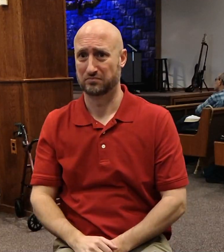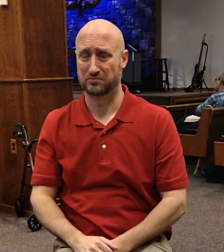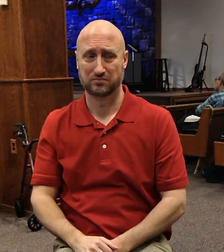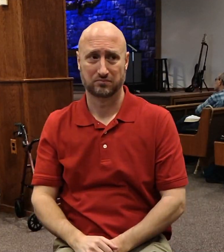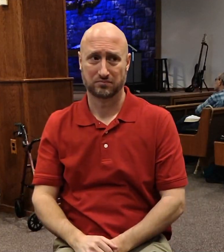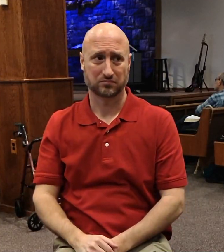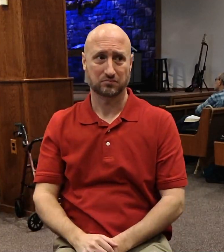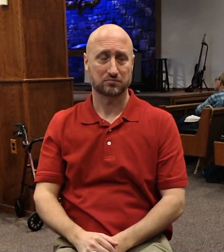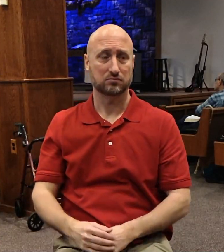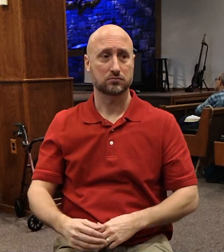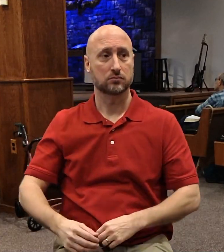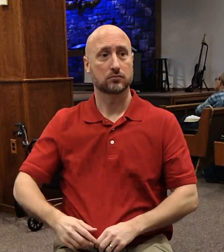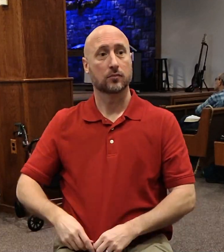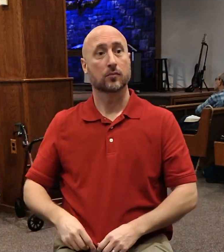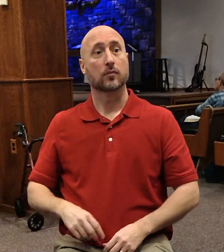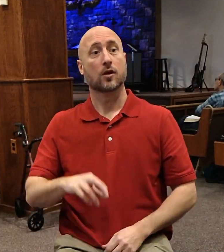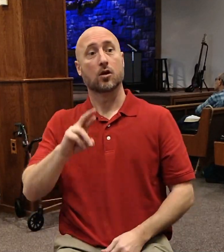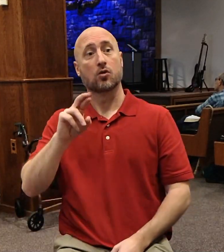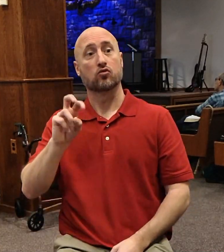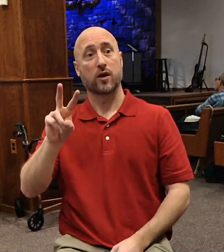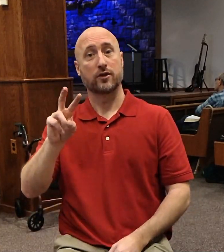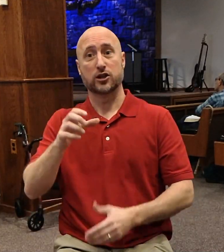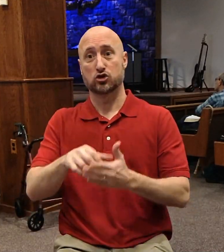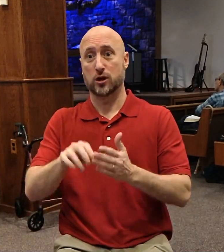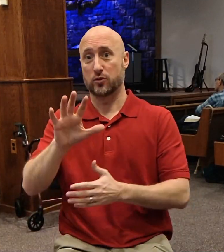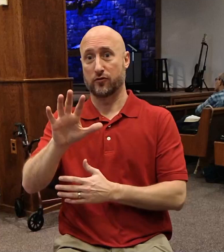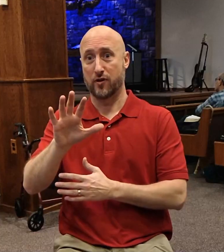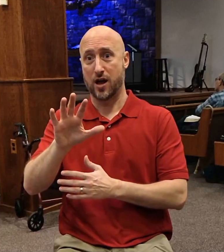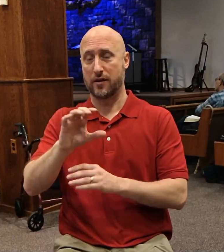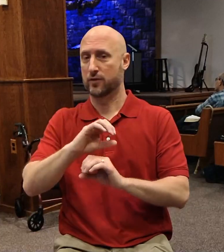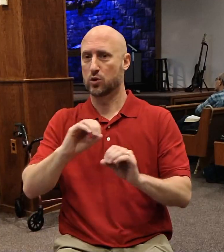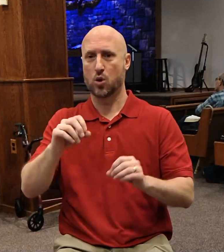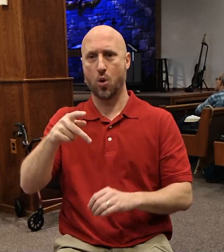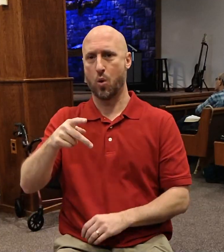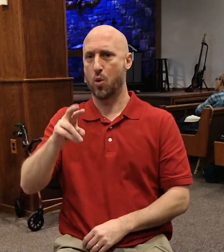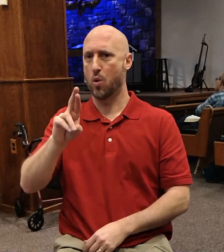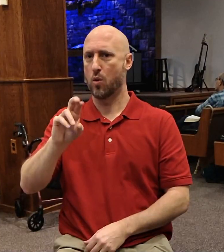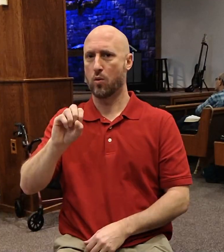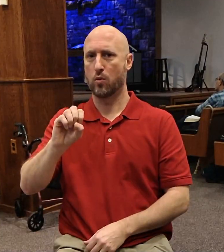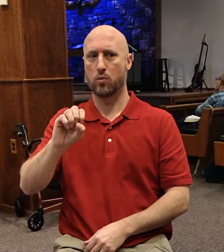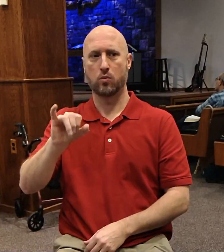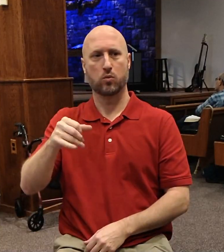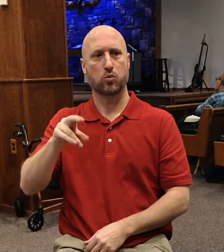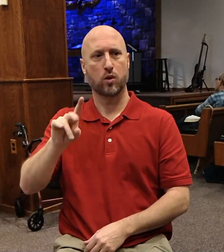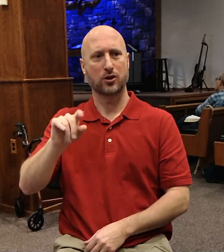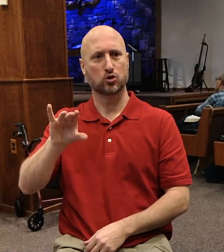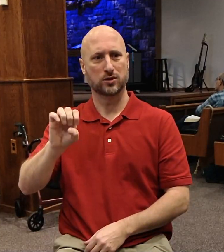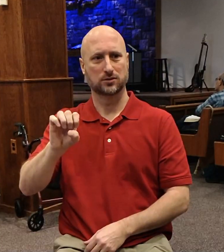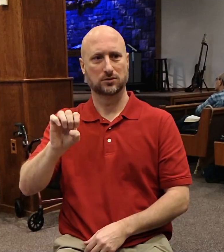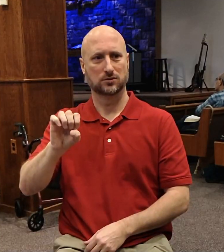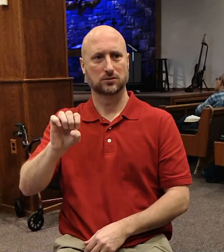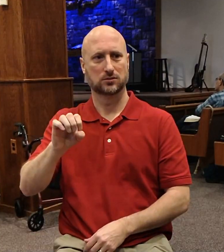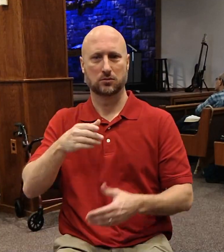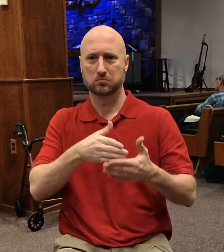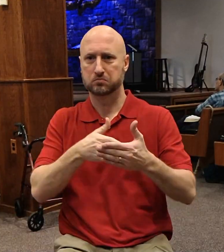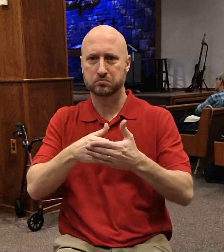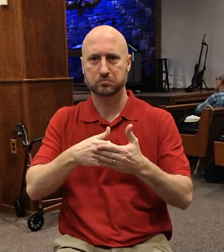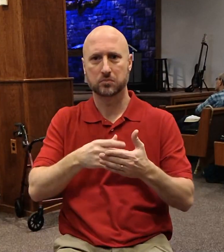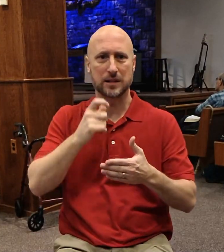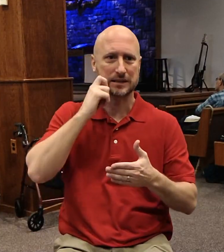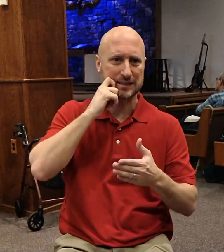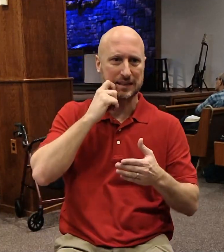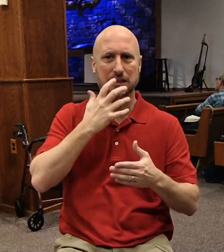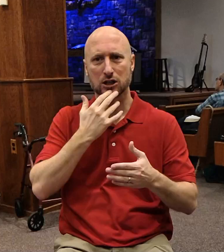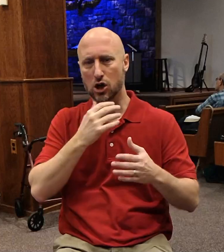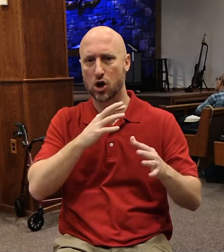We know that from Revelation chapter 5 because around his throne in that day those whom he's loved and